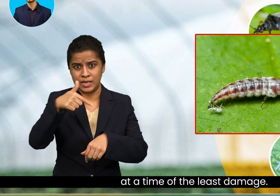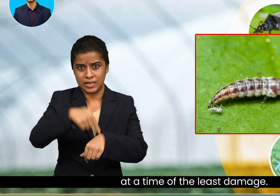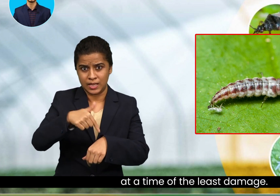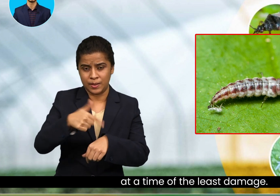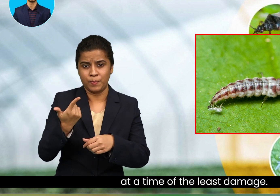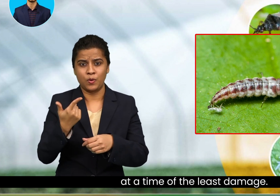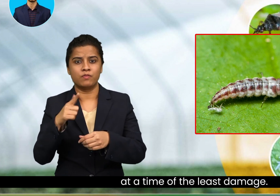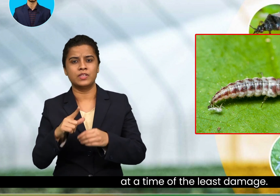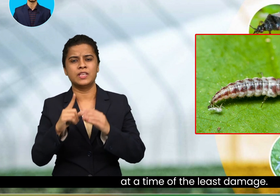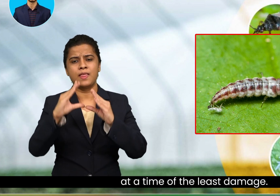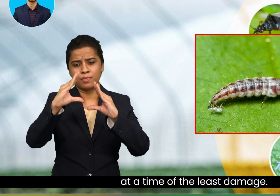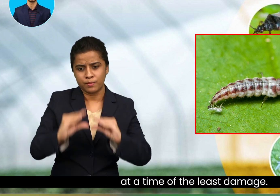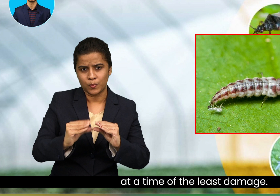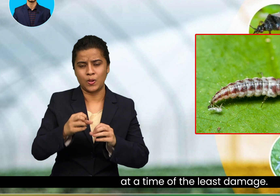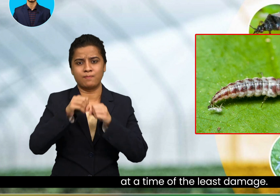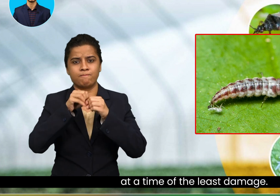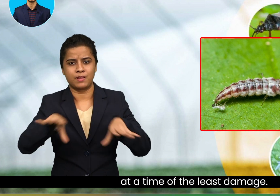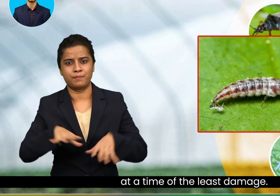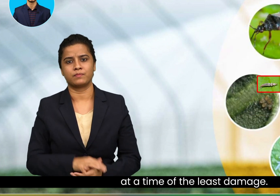least damage.